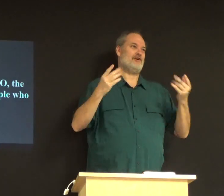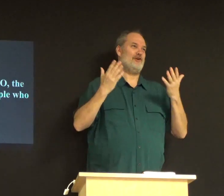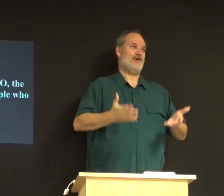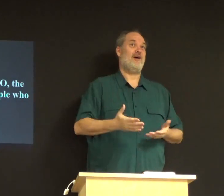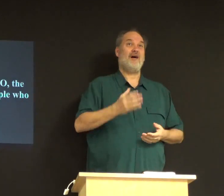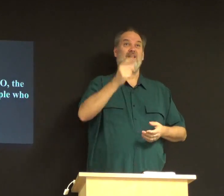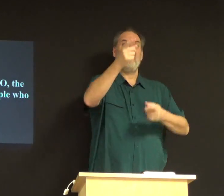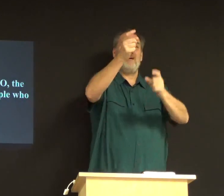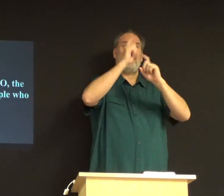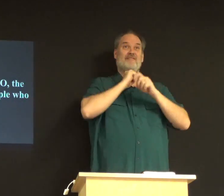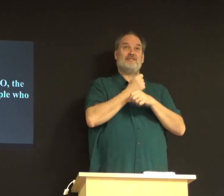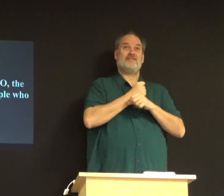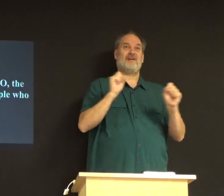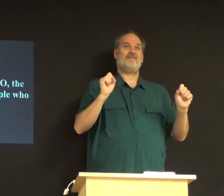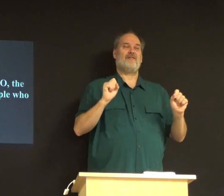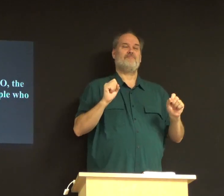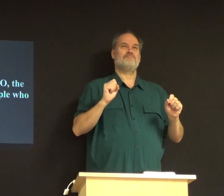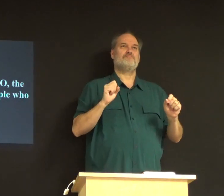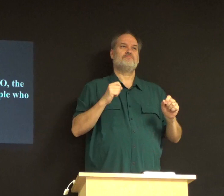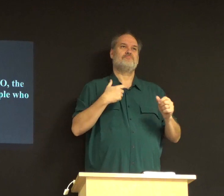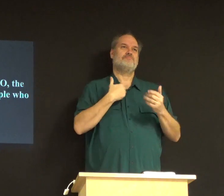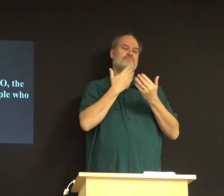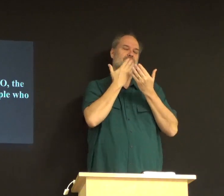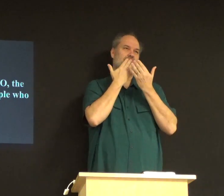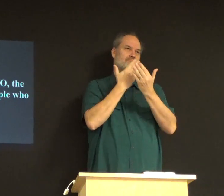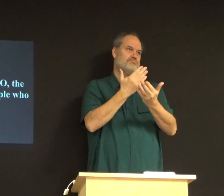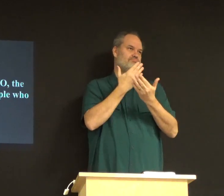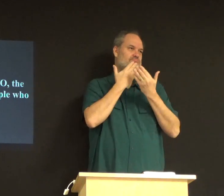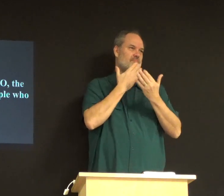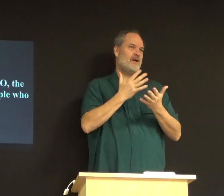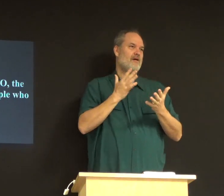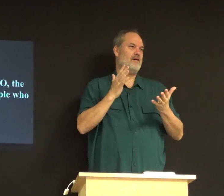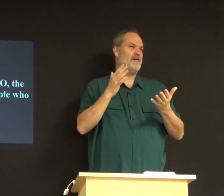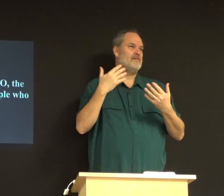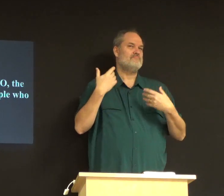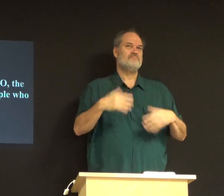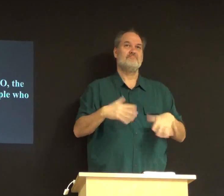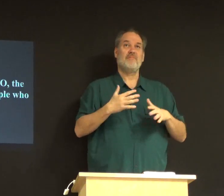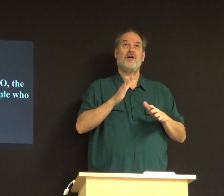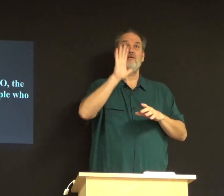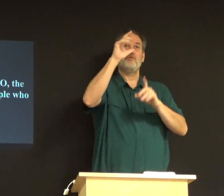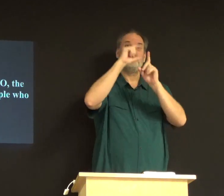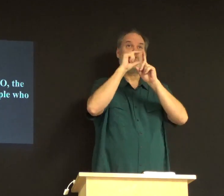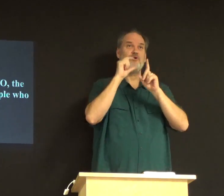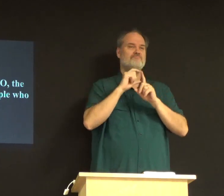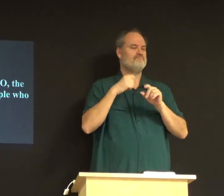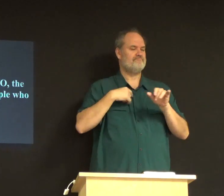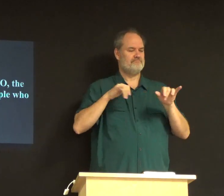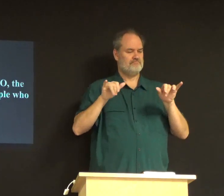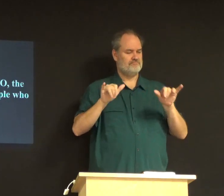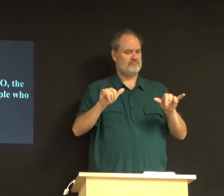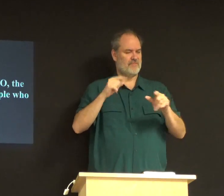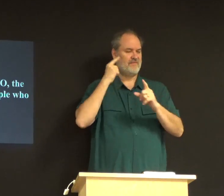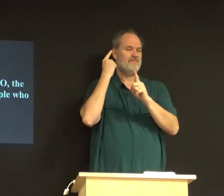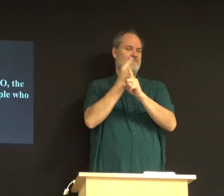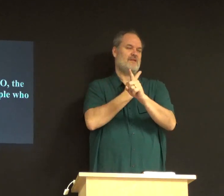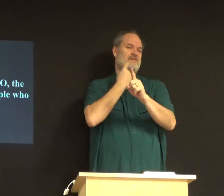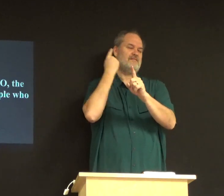I read that horrible sermon that he saved me because of his goodness, and I'm thankful for him. And I stay